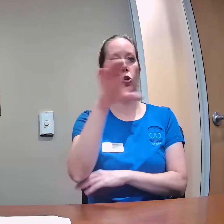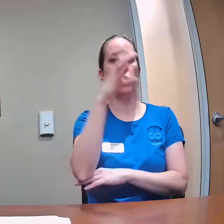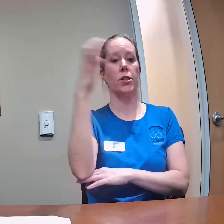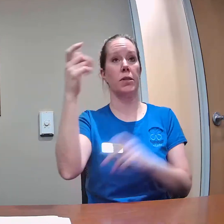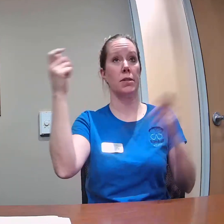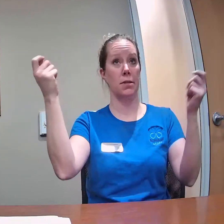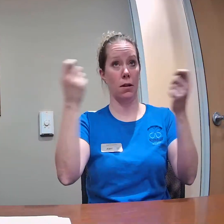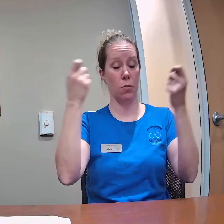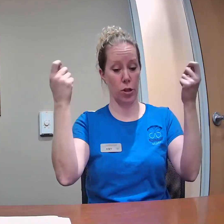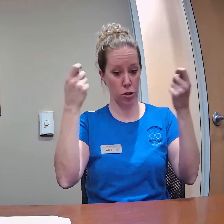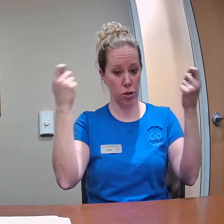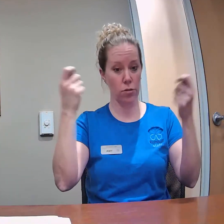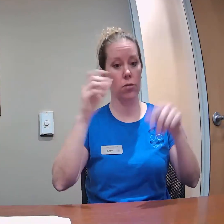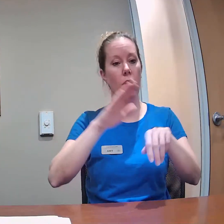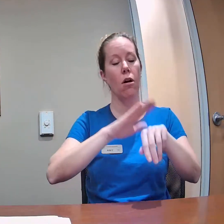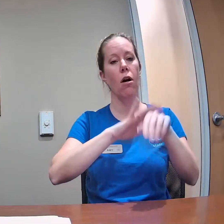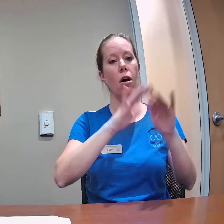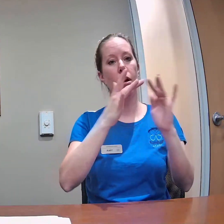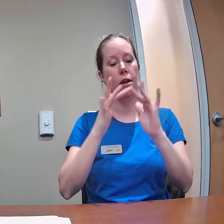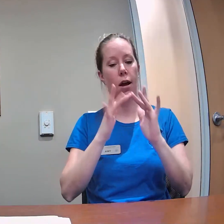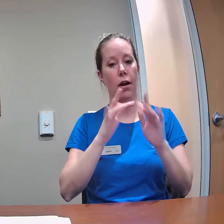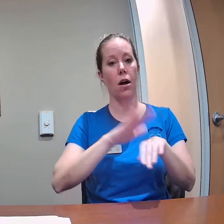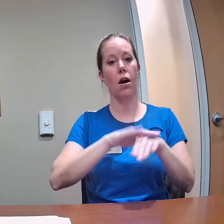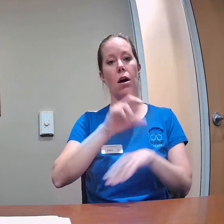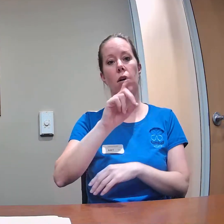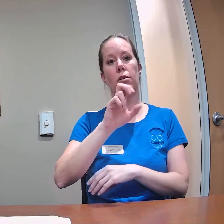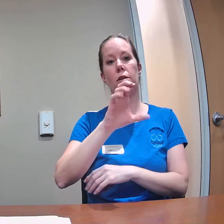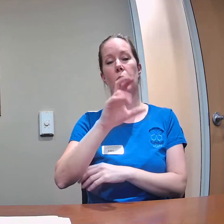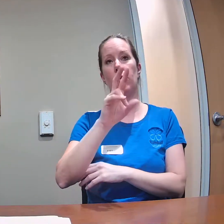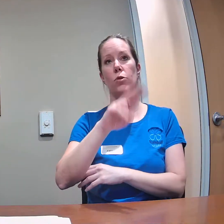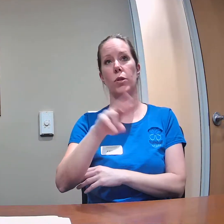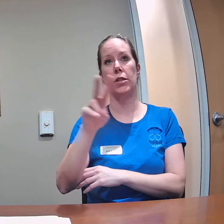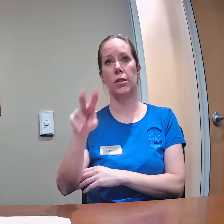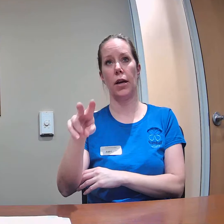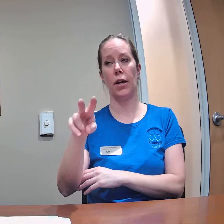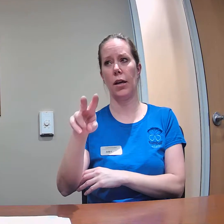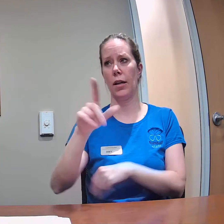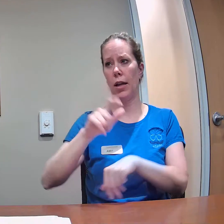celebration on December the 22nd at